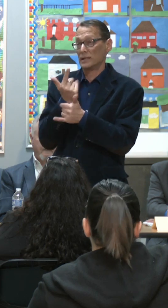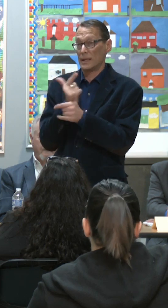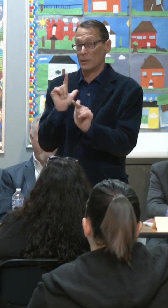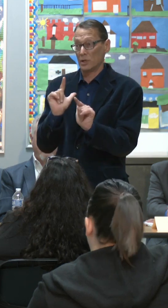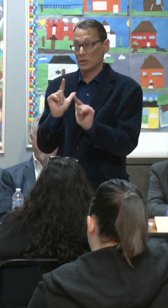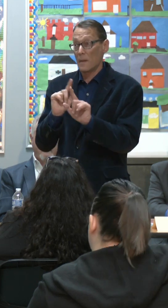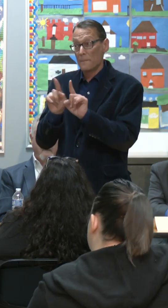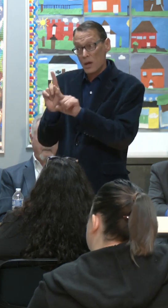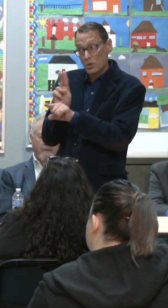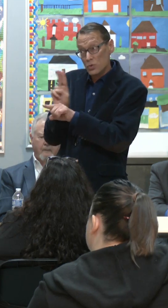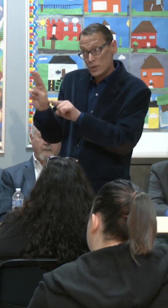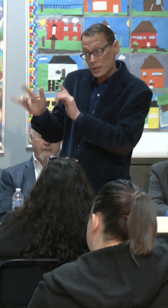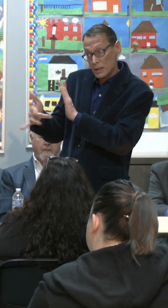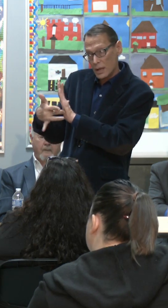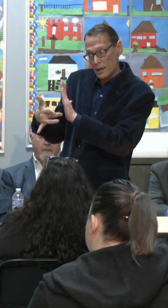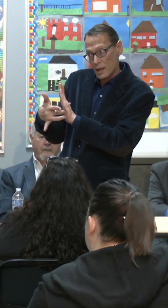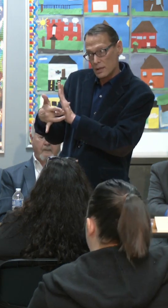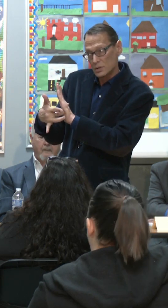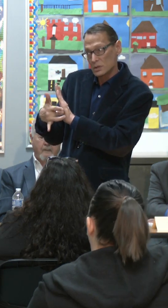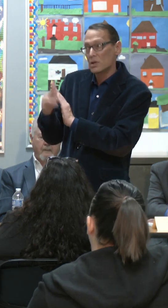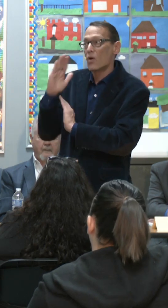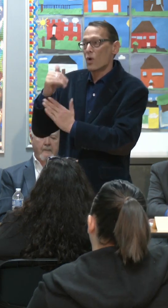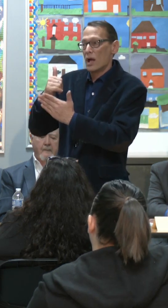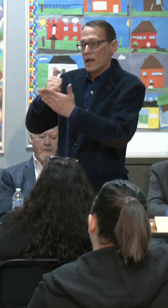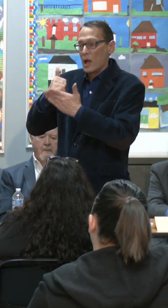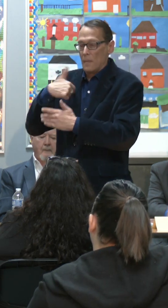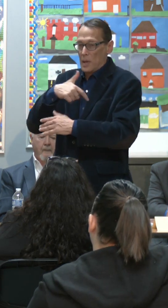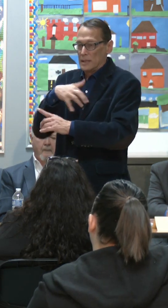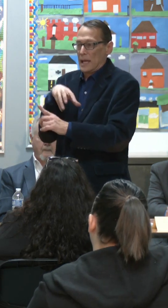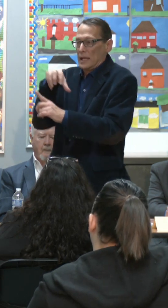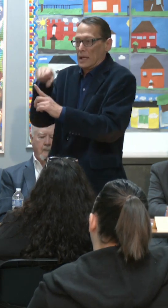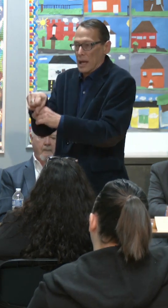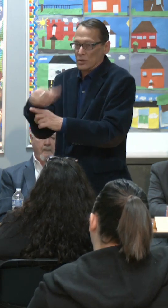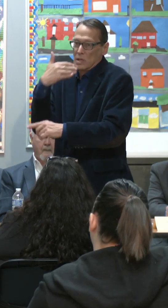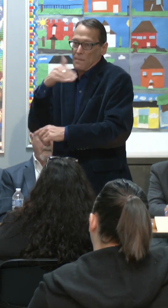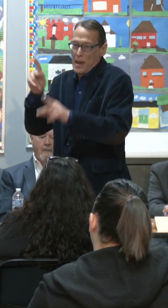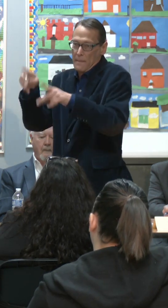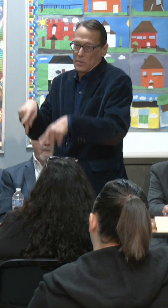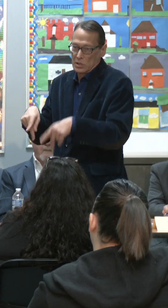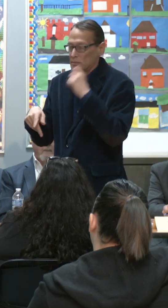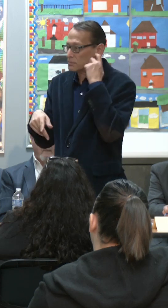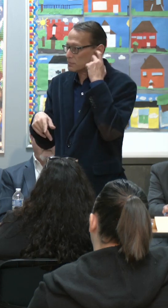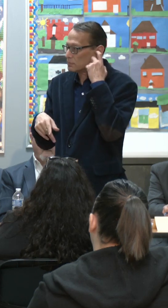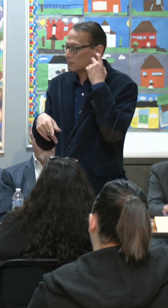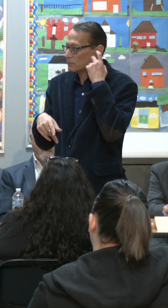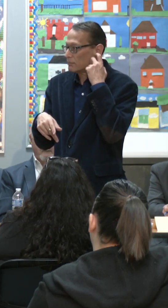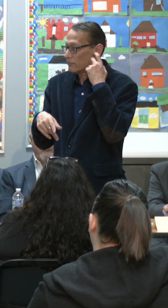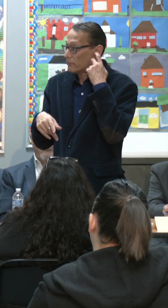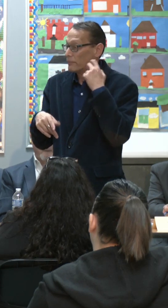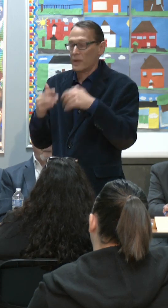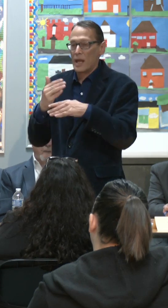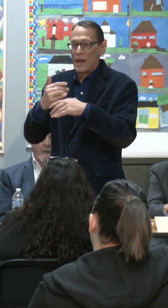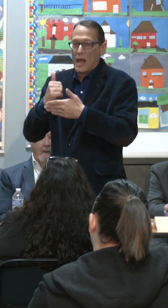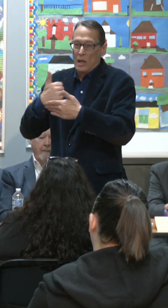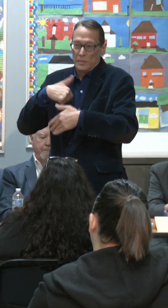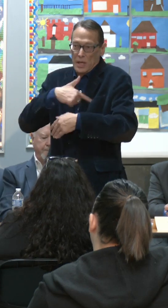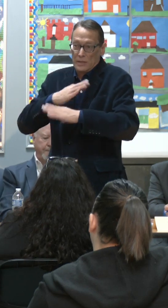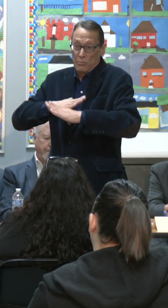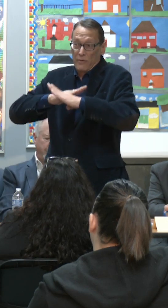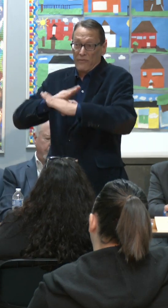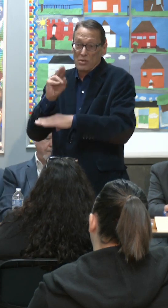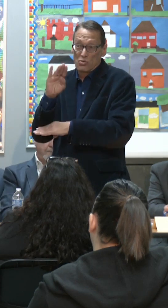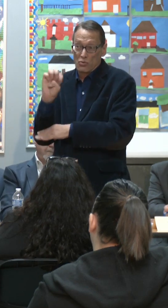about our homicide numbers. Our homicide numbers right now are at some of the lowest that we've seen in decades. That's great news. But it's